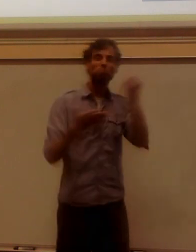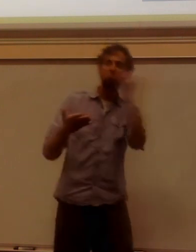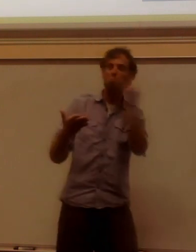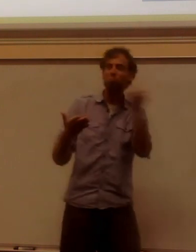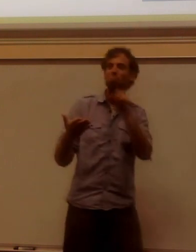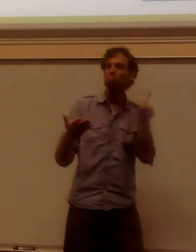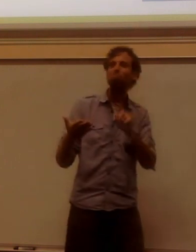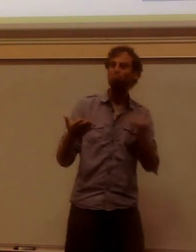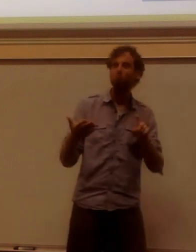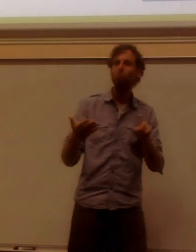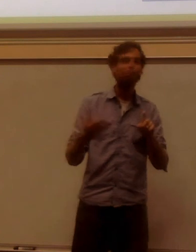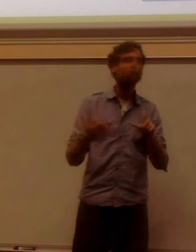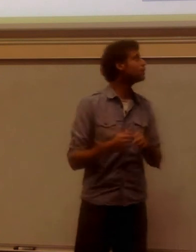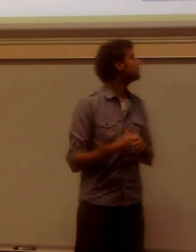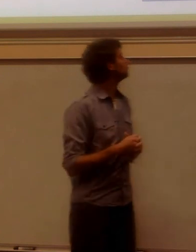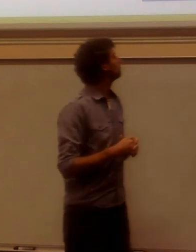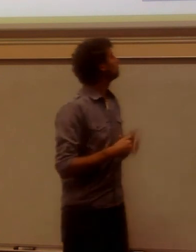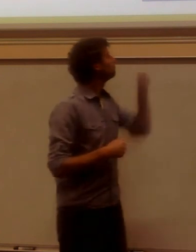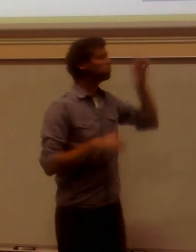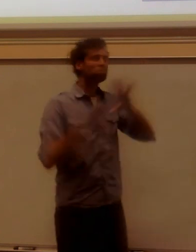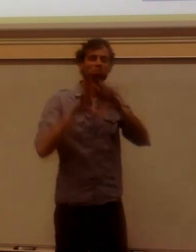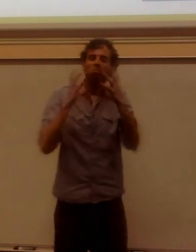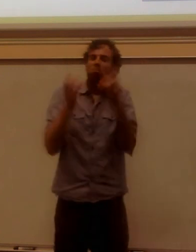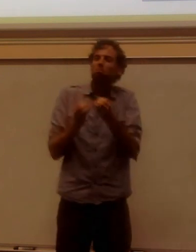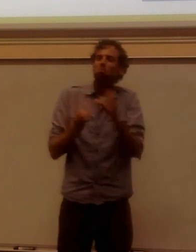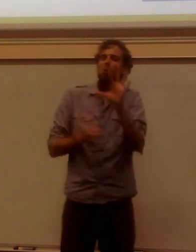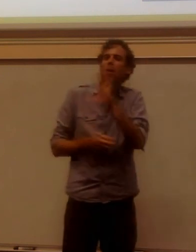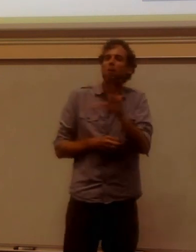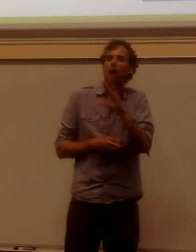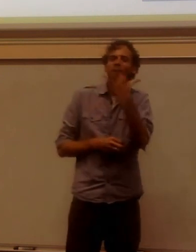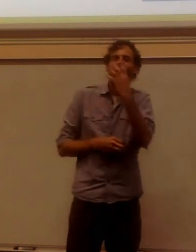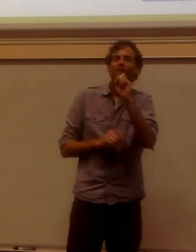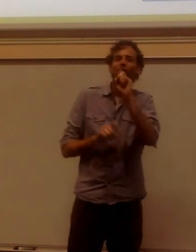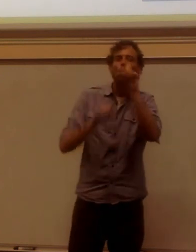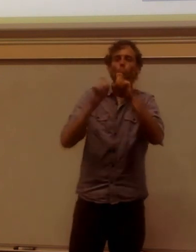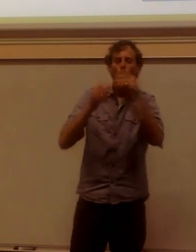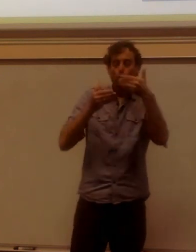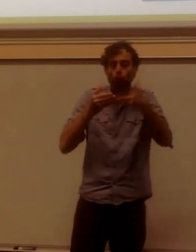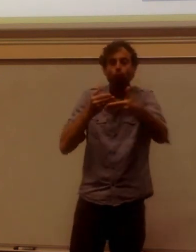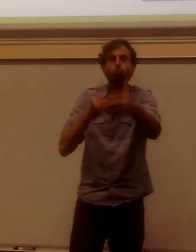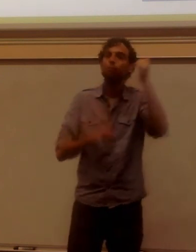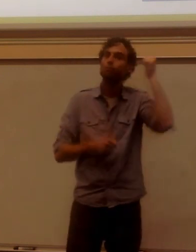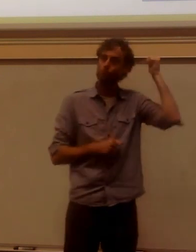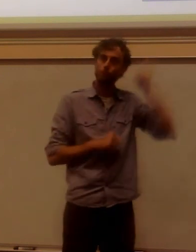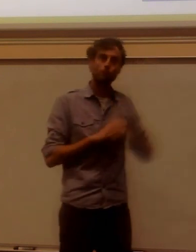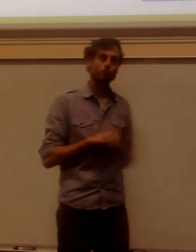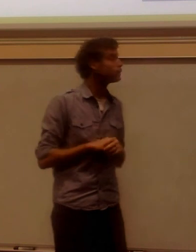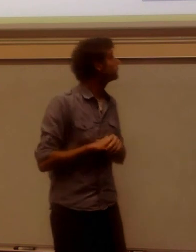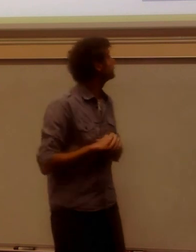people to select in order to make their responses. In total, there are approximately 50